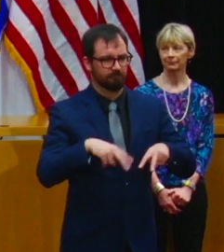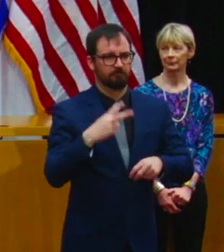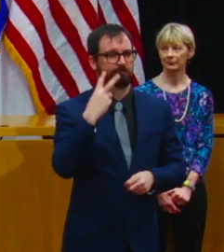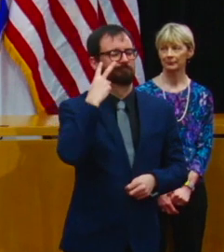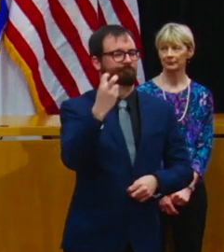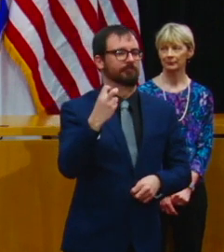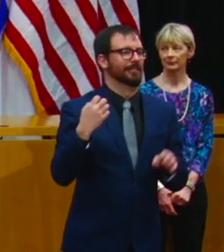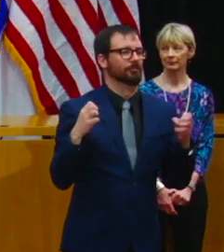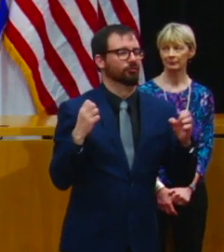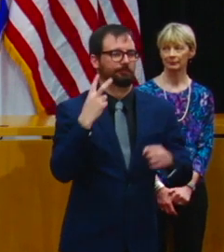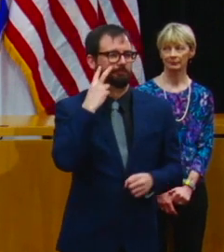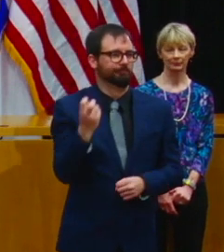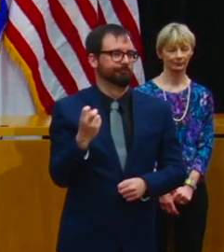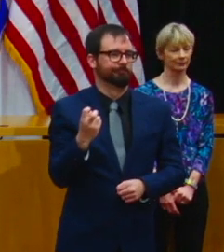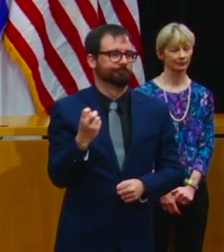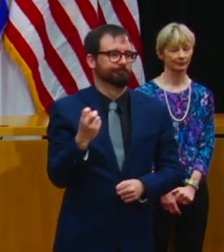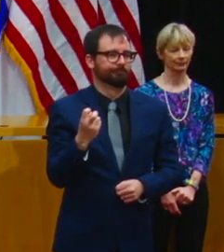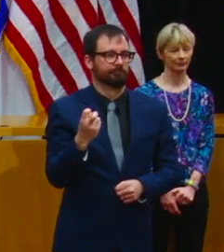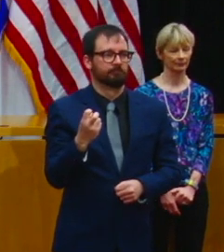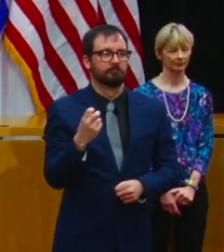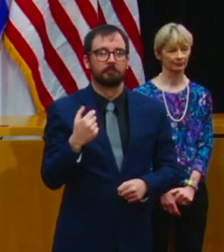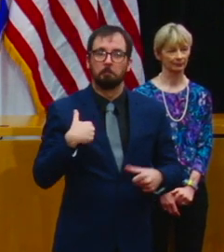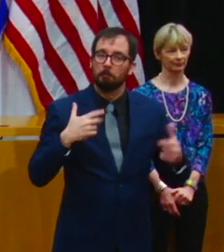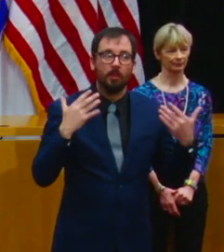we're not going to be up and running by Easter. No.